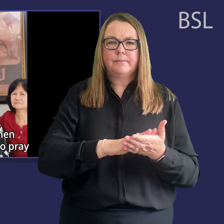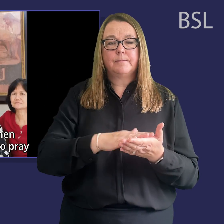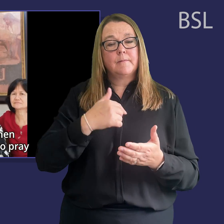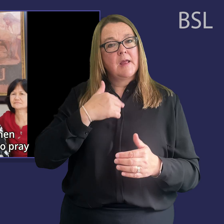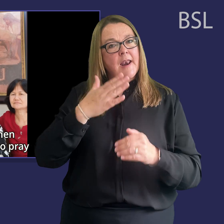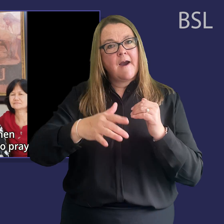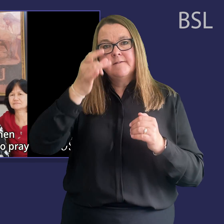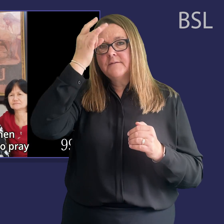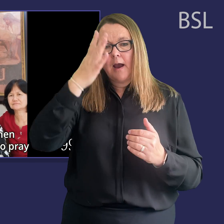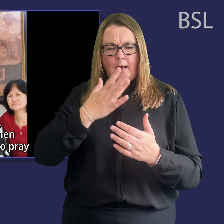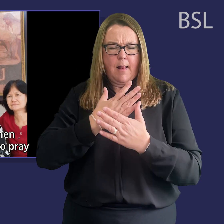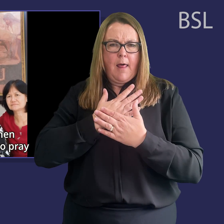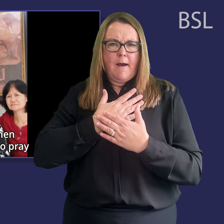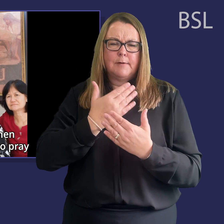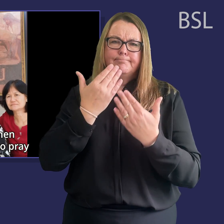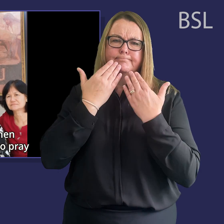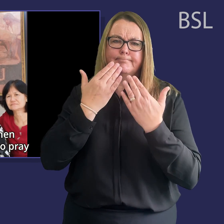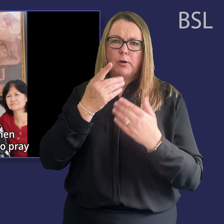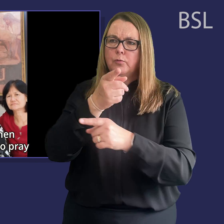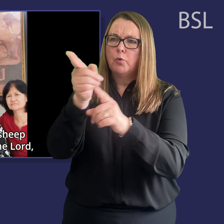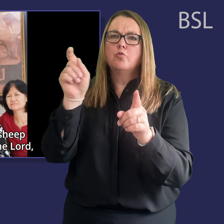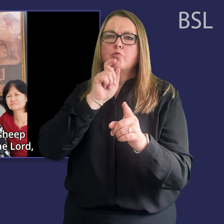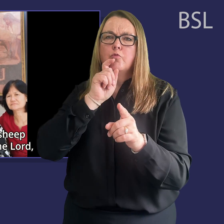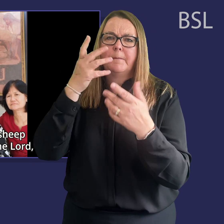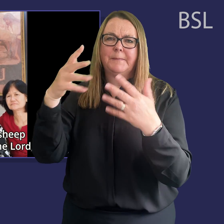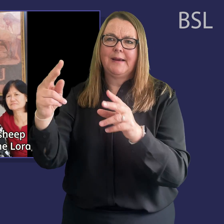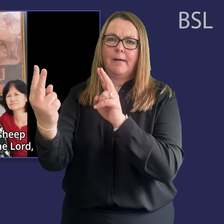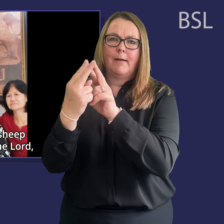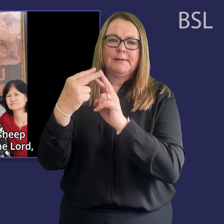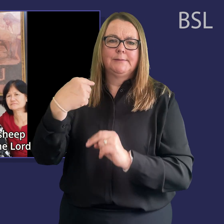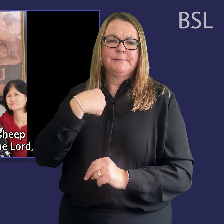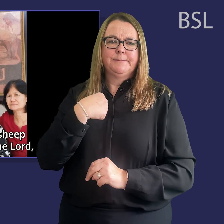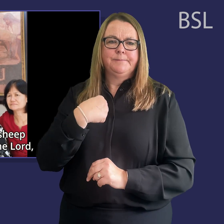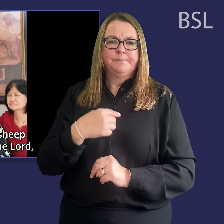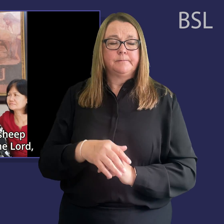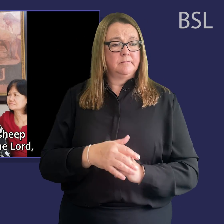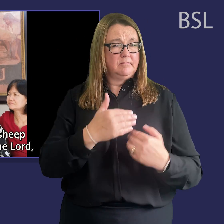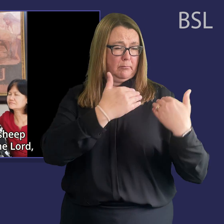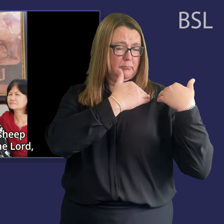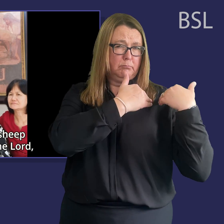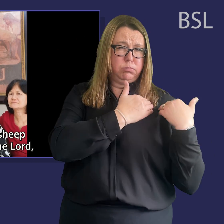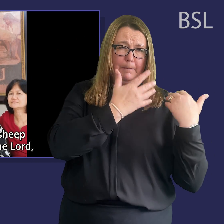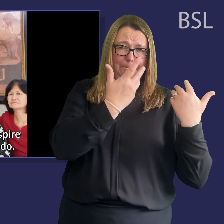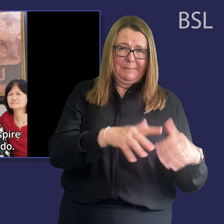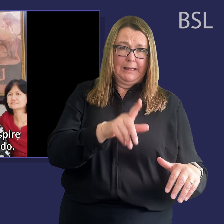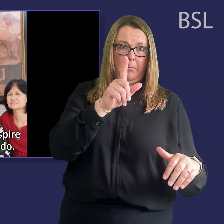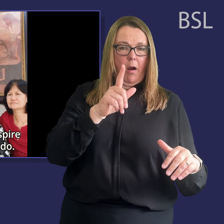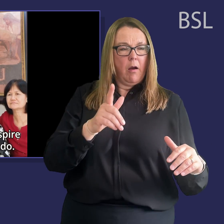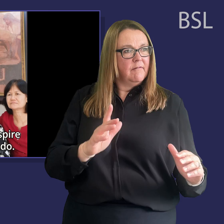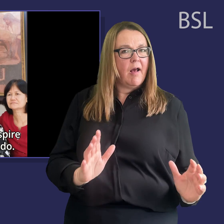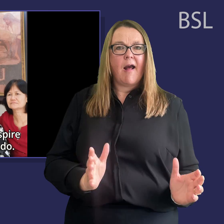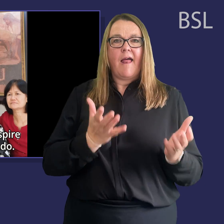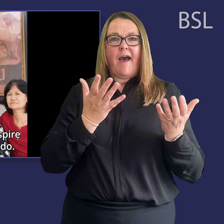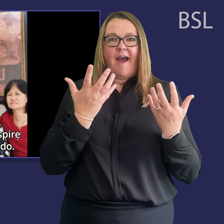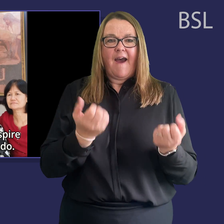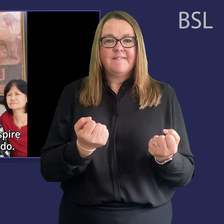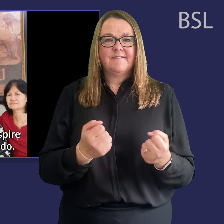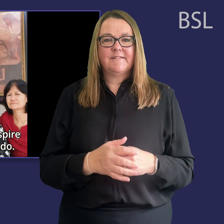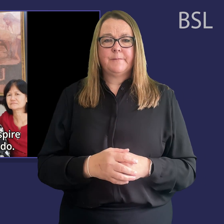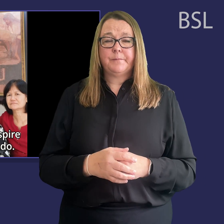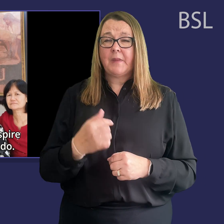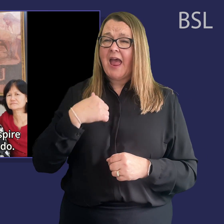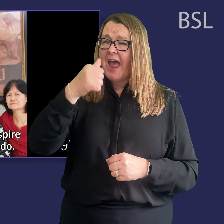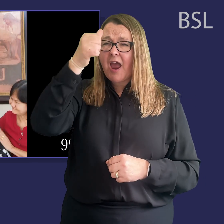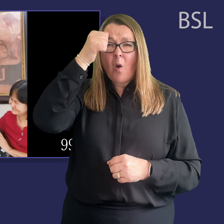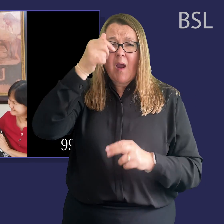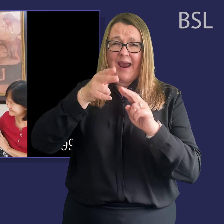I know that when we care enough to pray for the one lost sheep to come back to the Lord will inspire us what